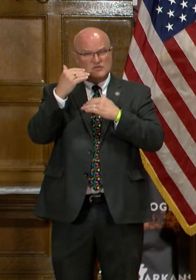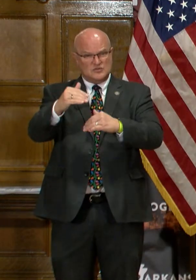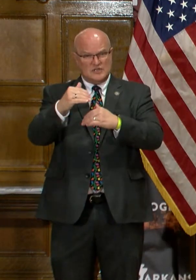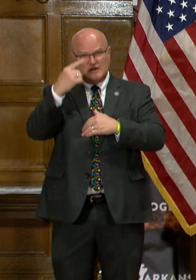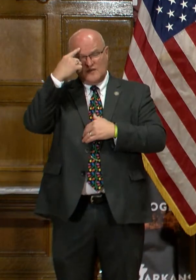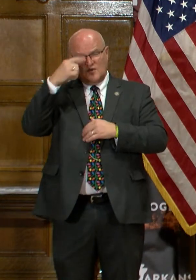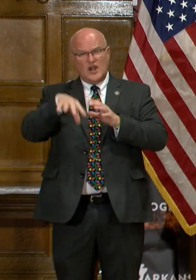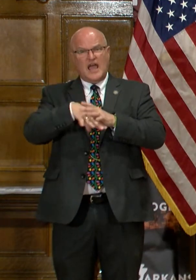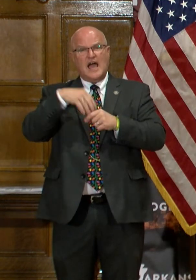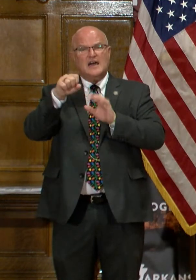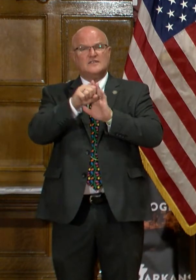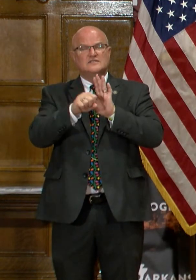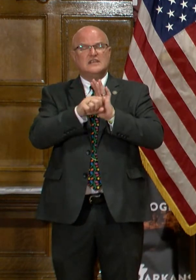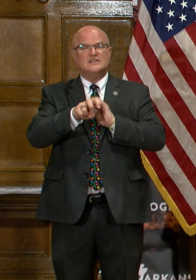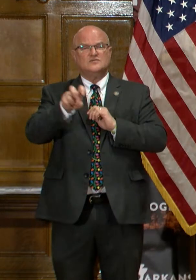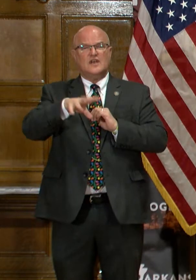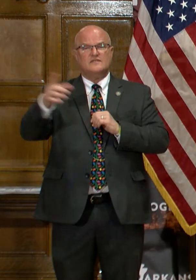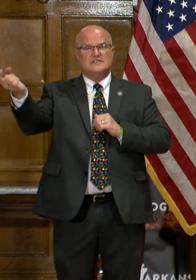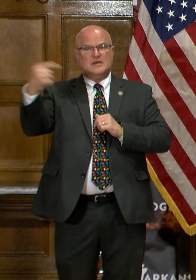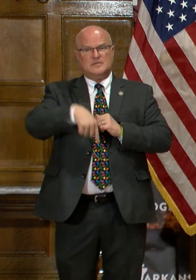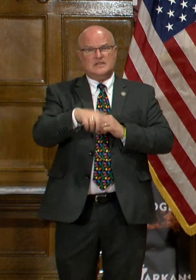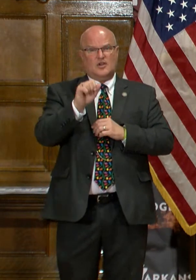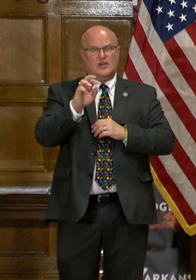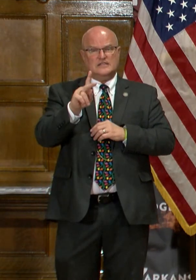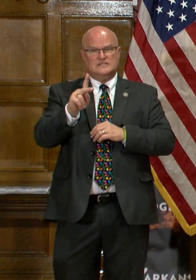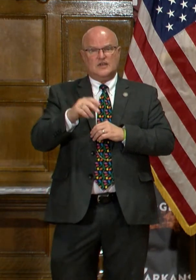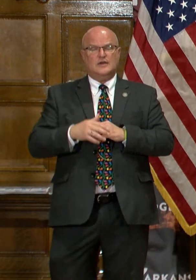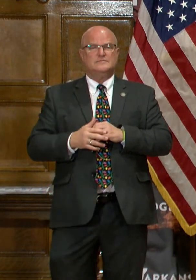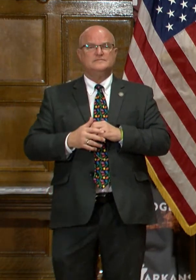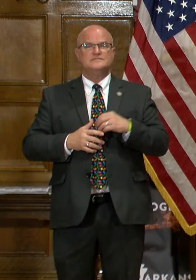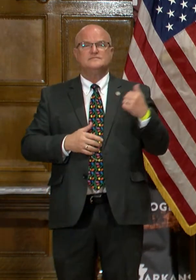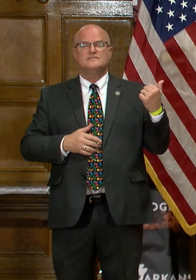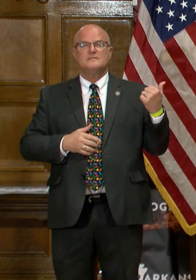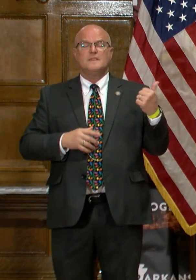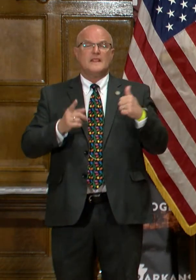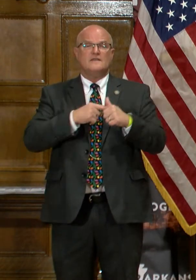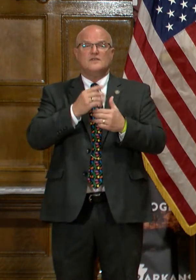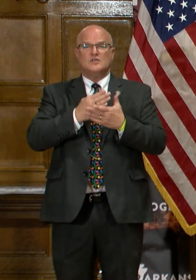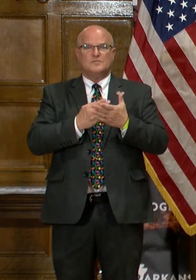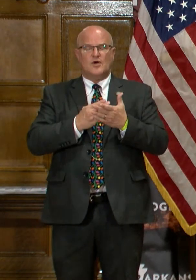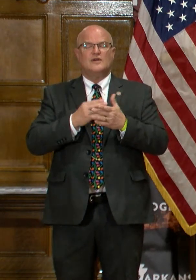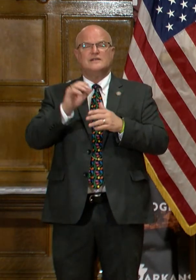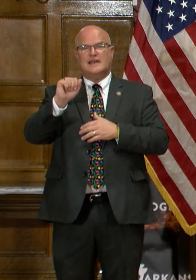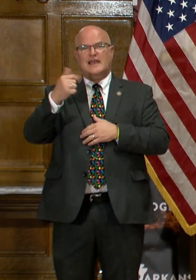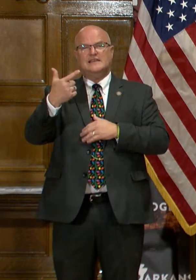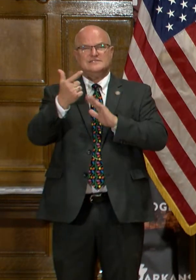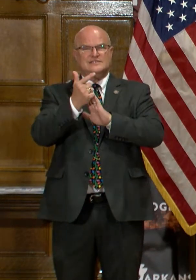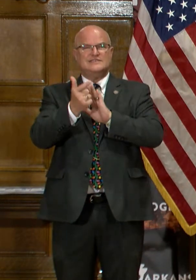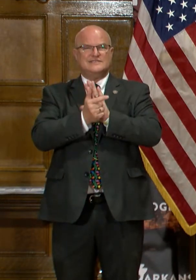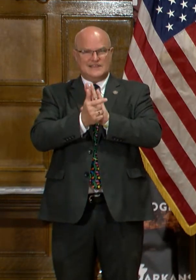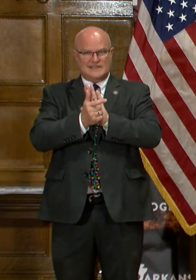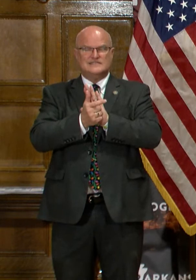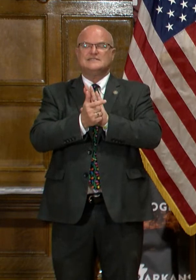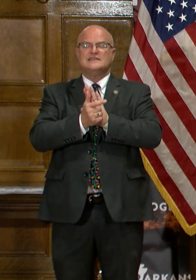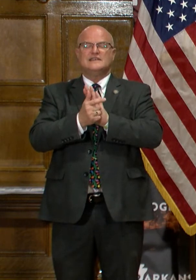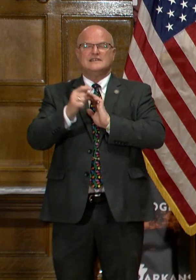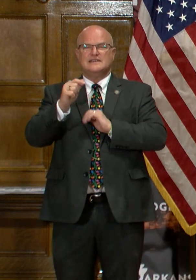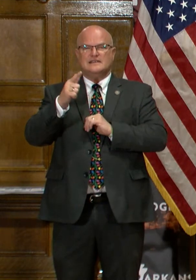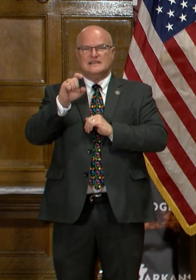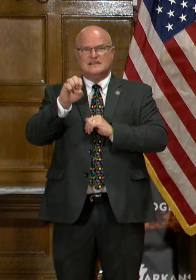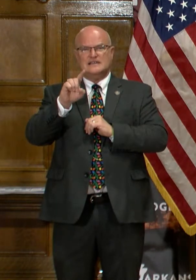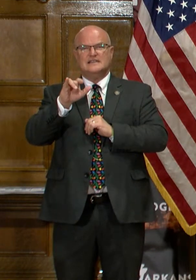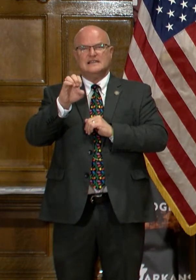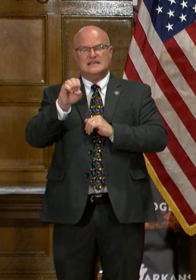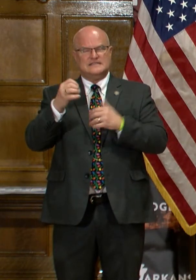restrictions for out-of-state travelers coming to Arkansas? Yeah. On the first part of your question, I think the Attorney General's answered that question